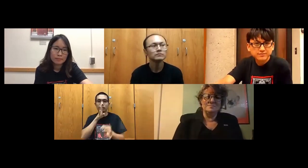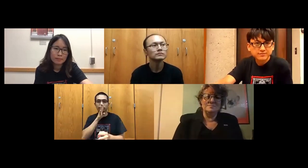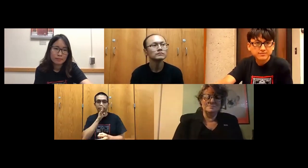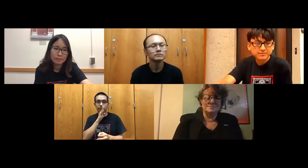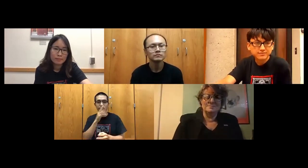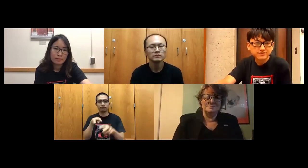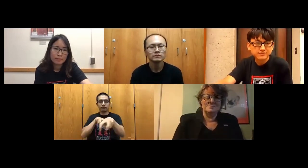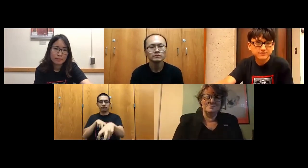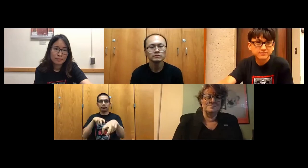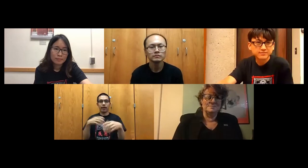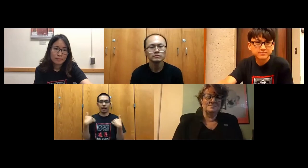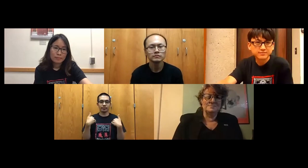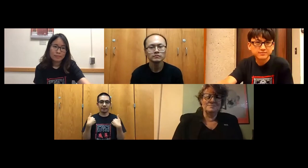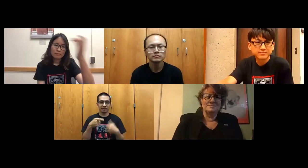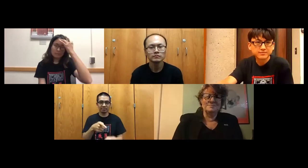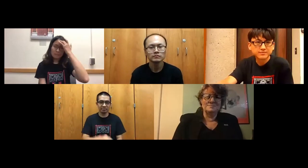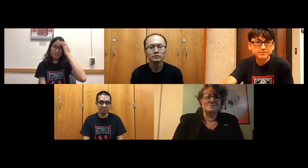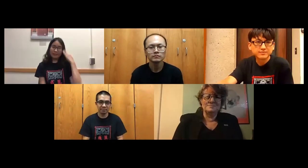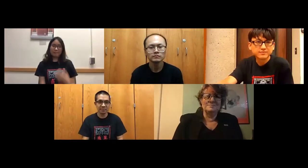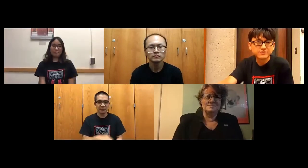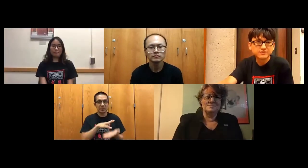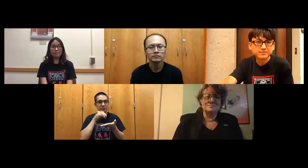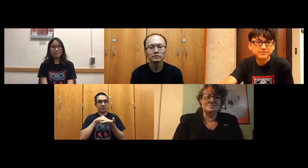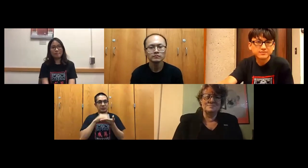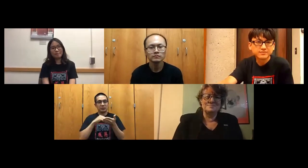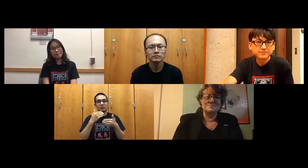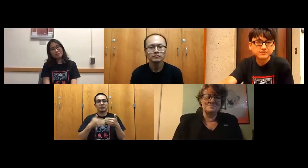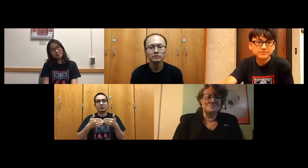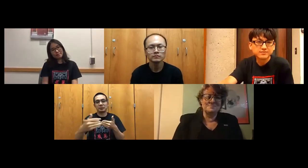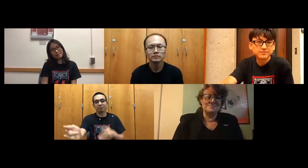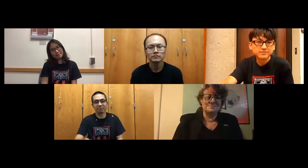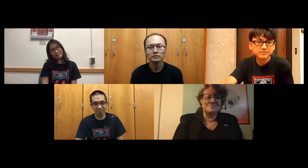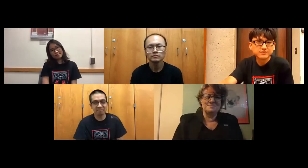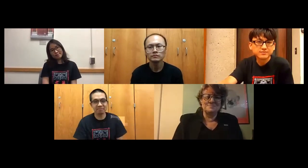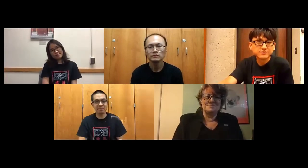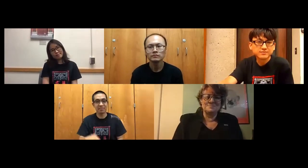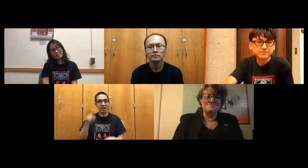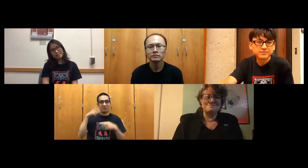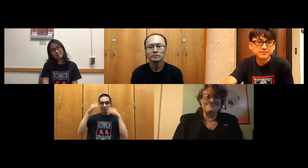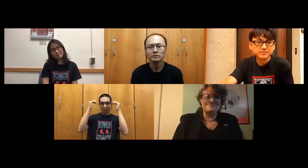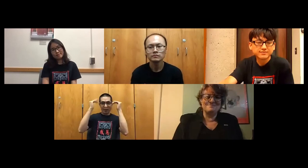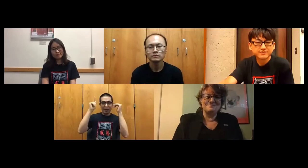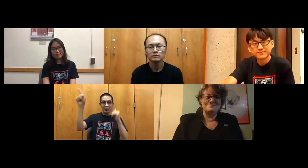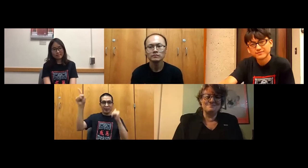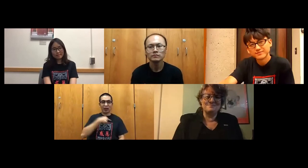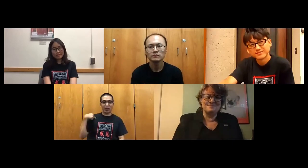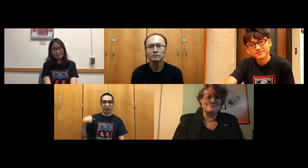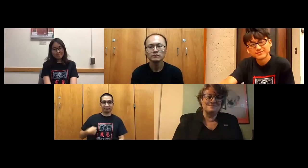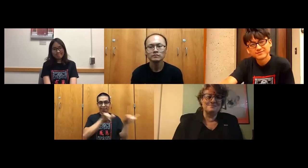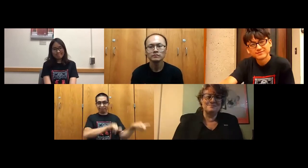a hearing interpreter, they have a hearing interpreter who was able to interpret into spoken